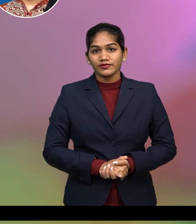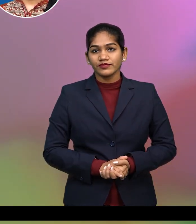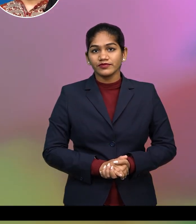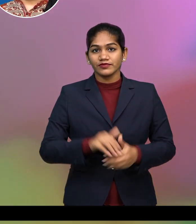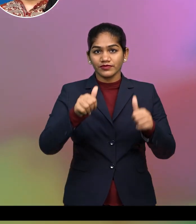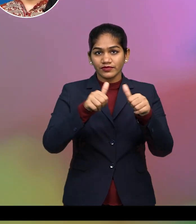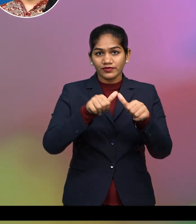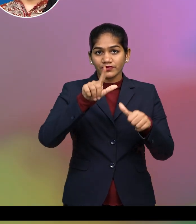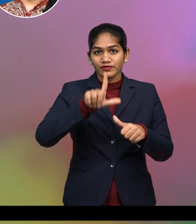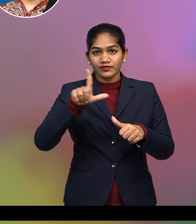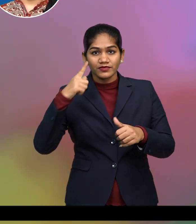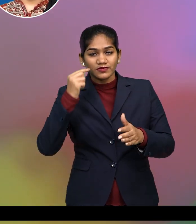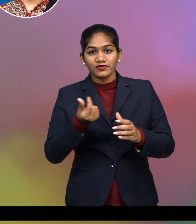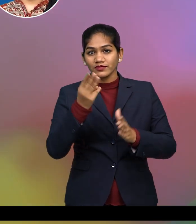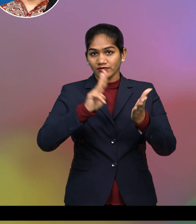Allium cepa